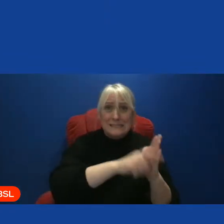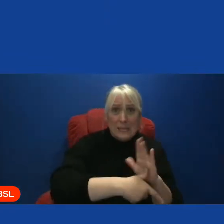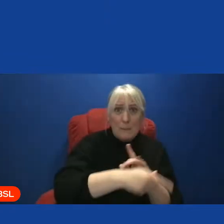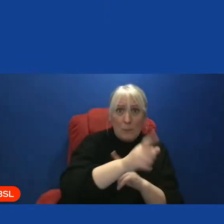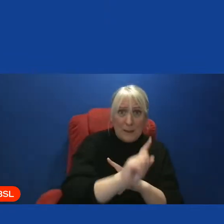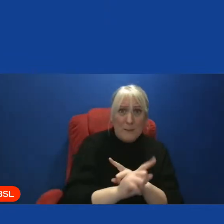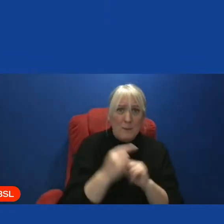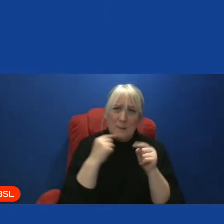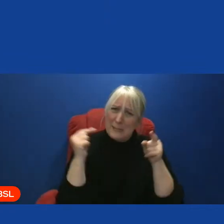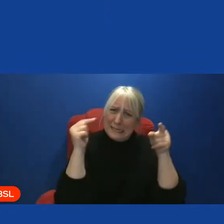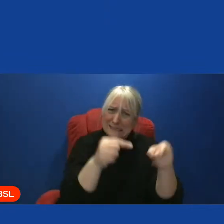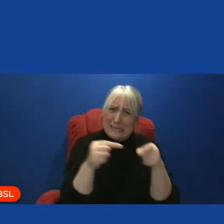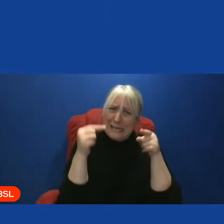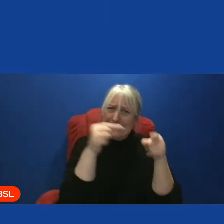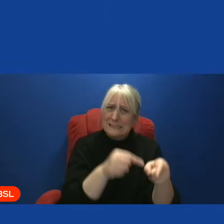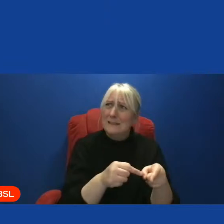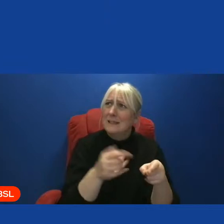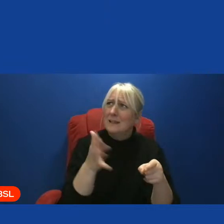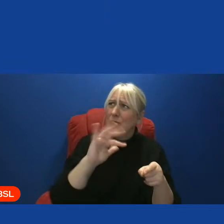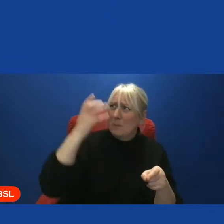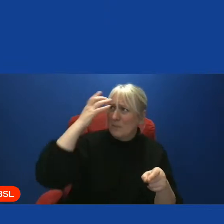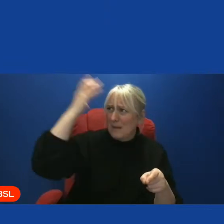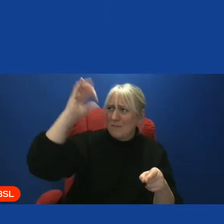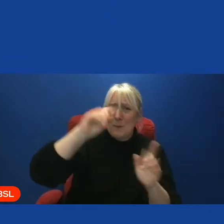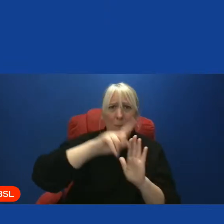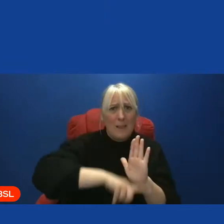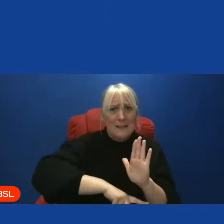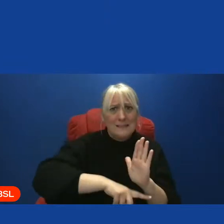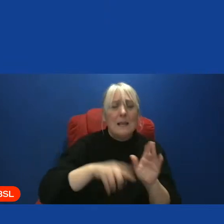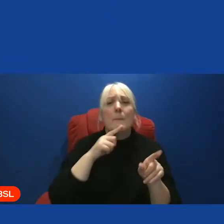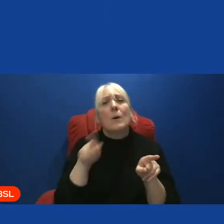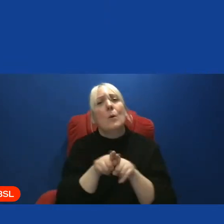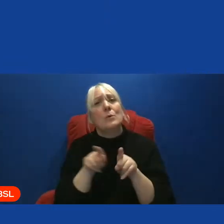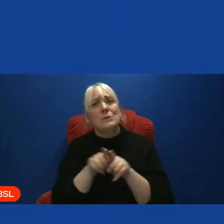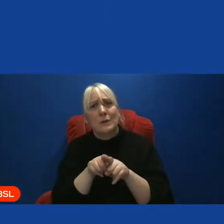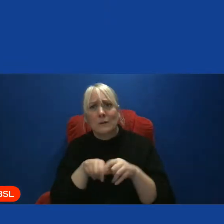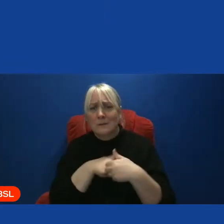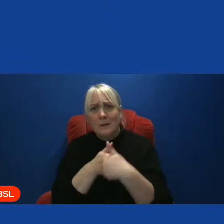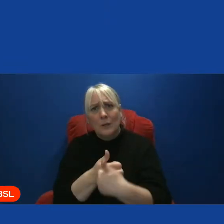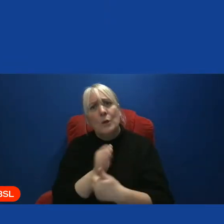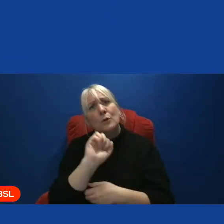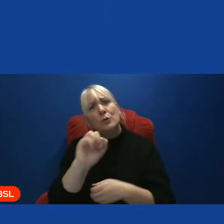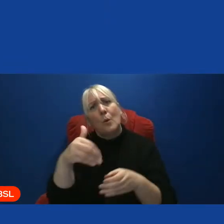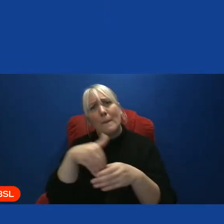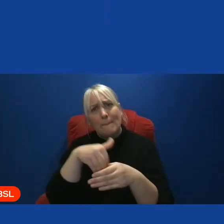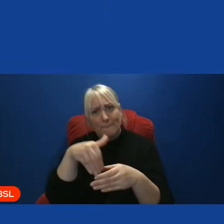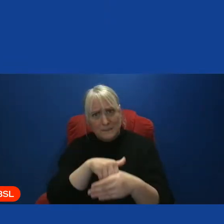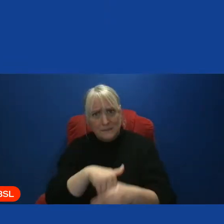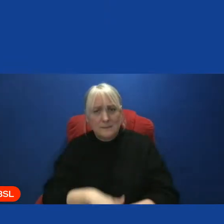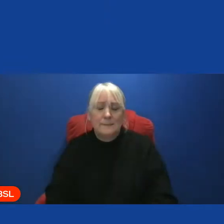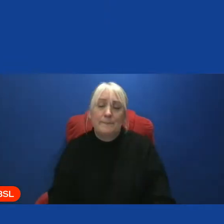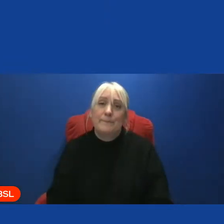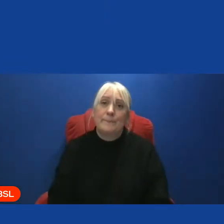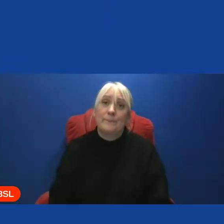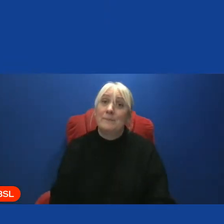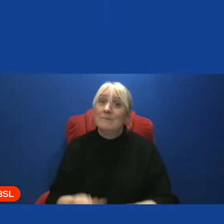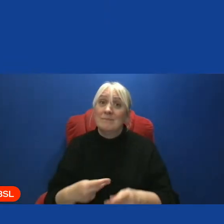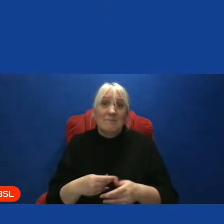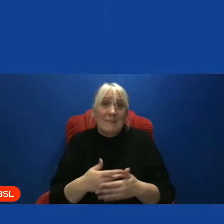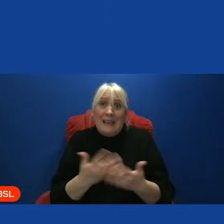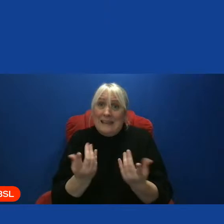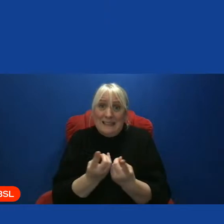being attacked by these vicious policies, but also with your members too. And as always, if there's anything we can do in